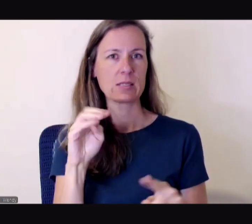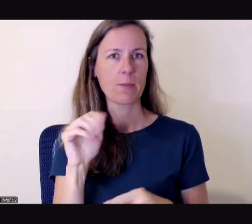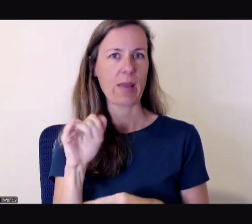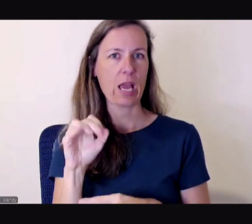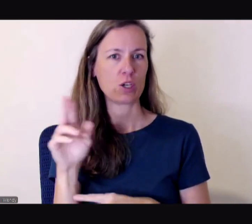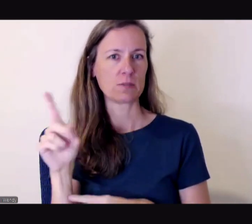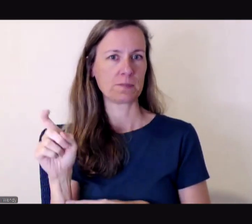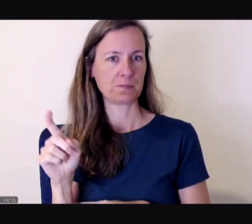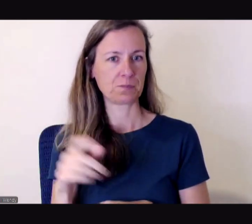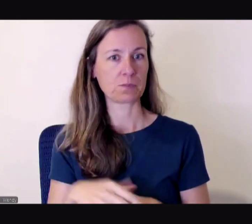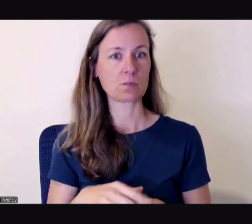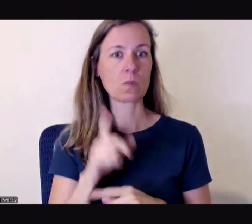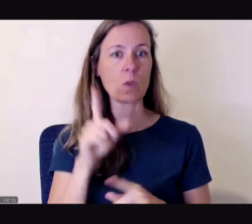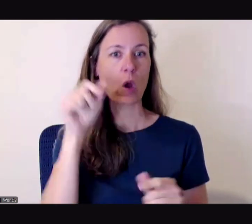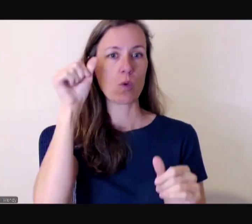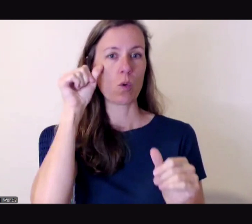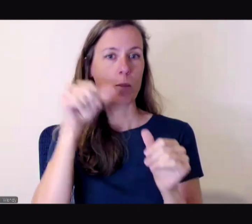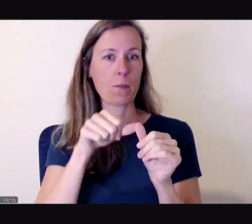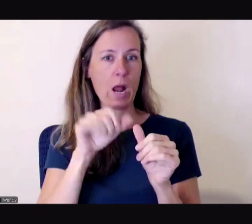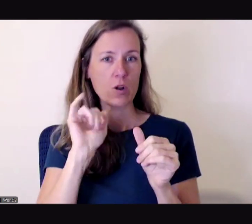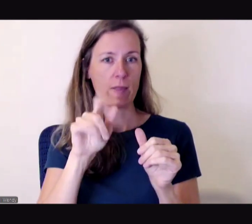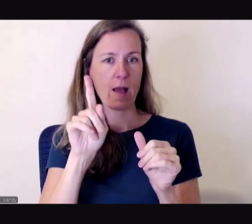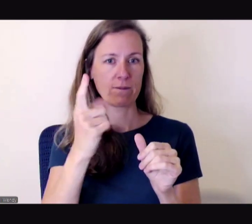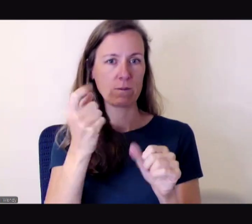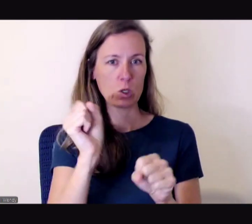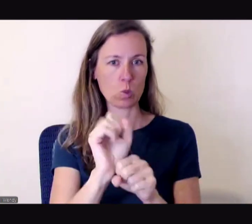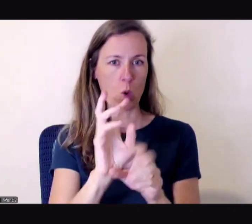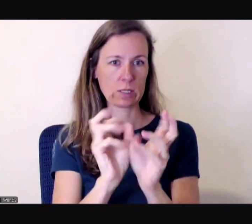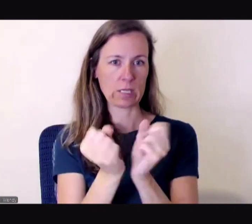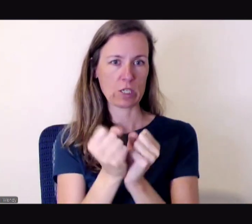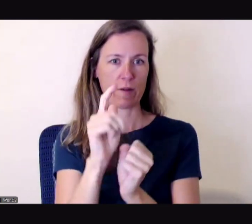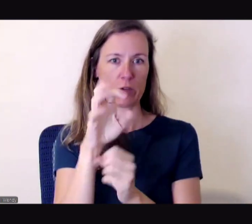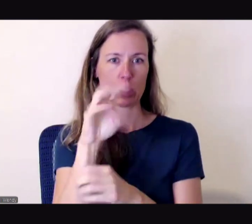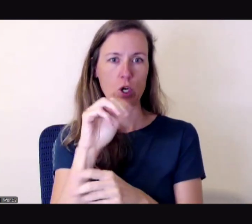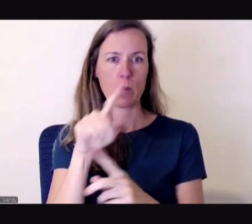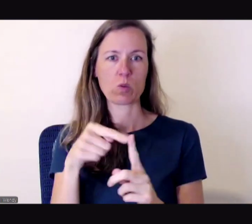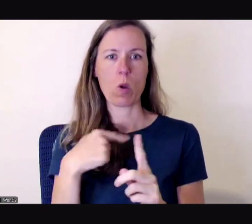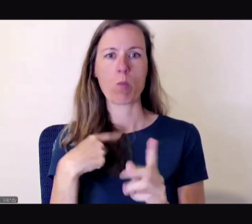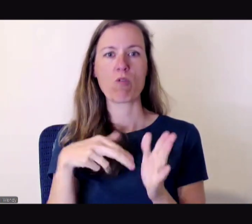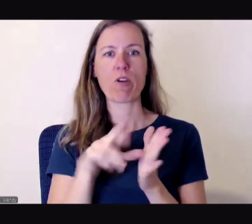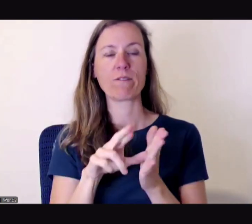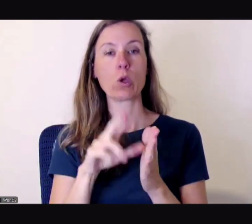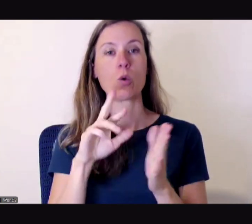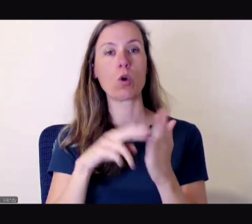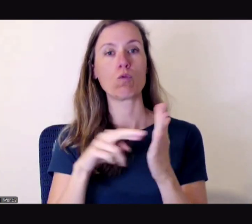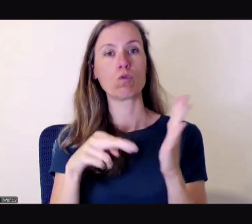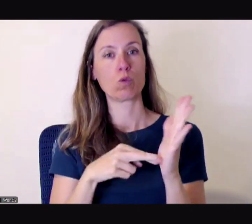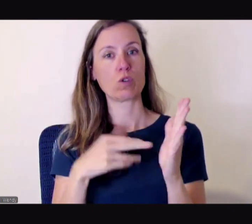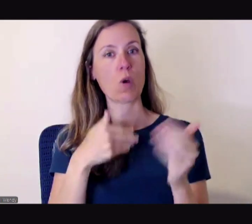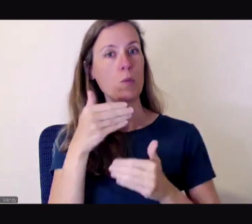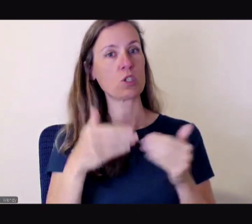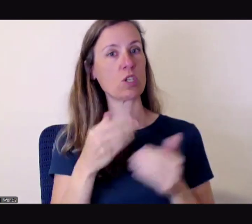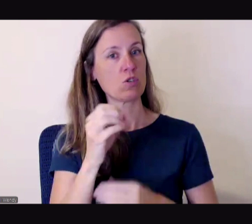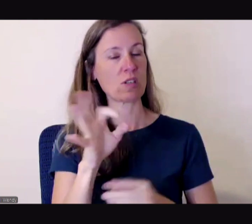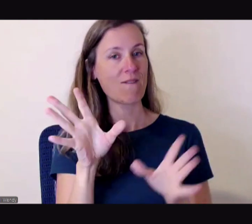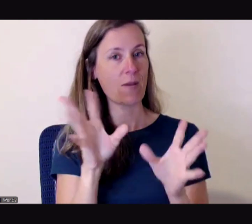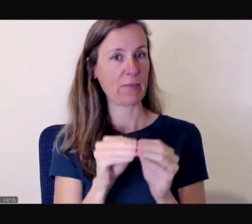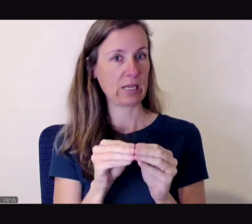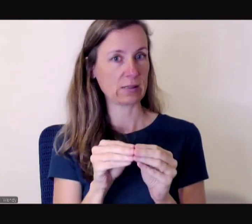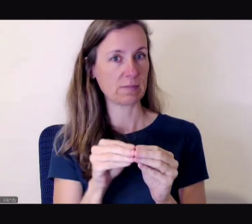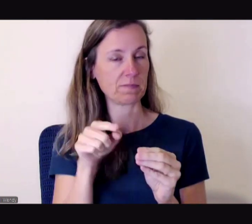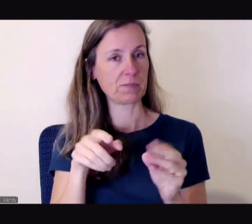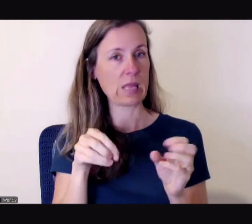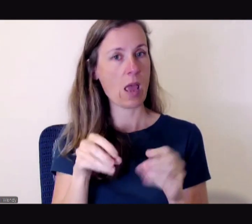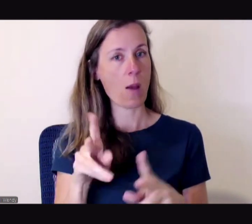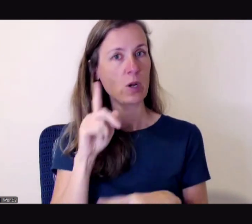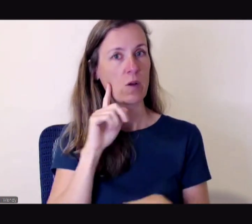review the rules and procedures for meetings. This is an opportunity for mayor and council to take a look at